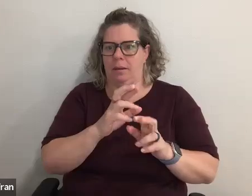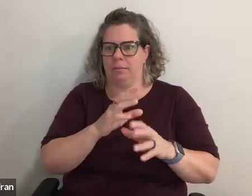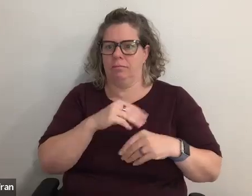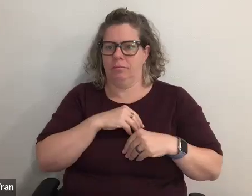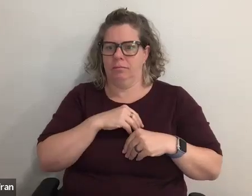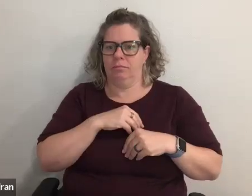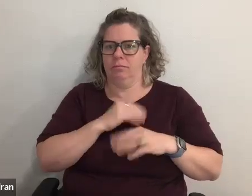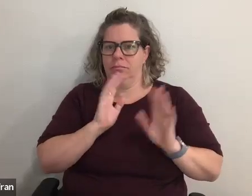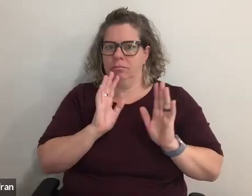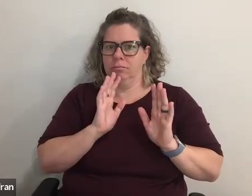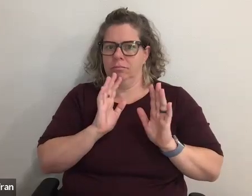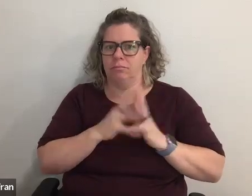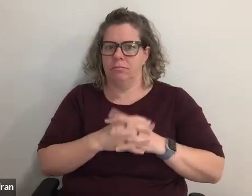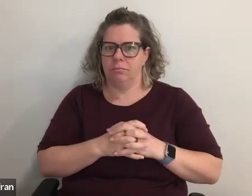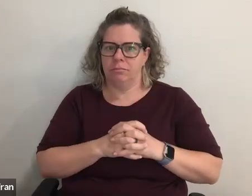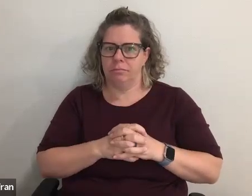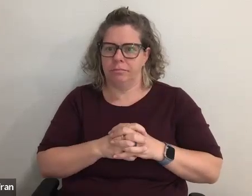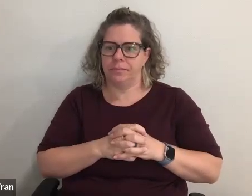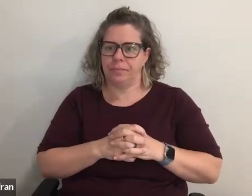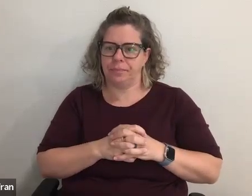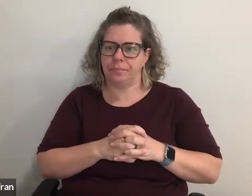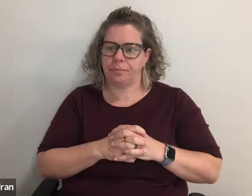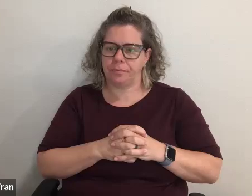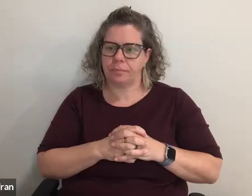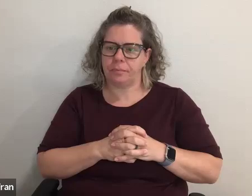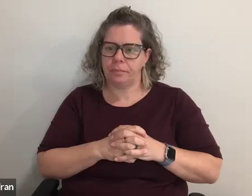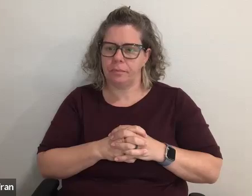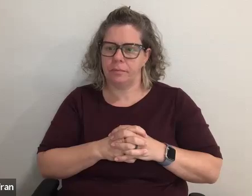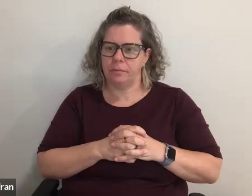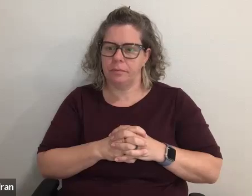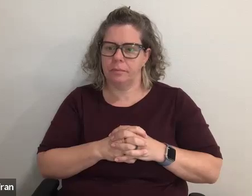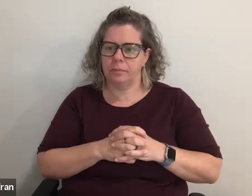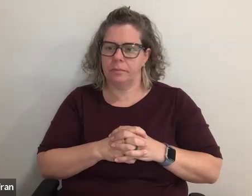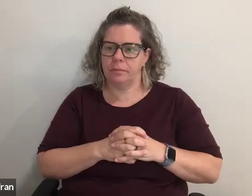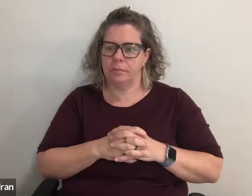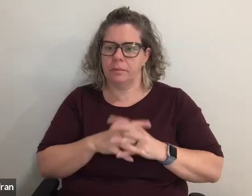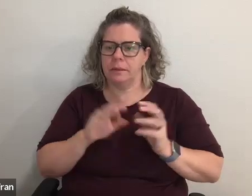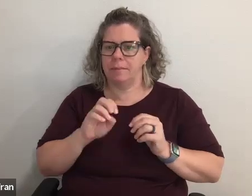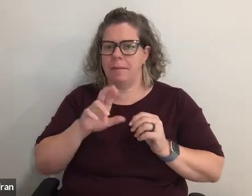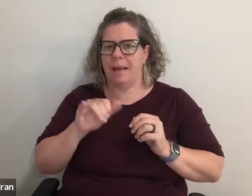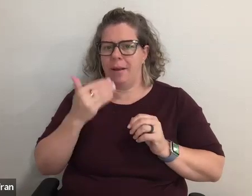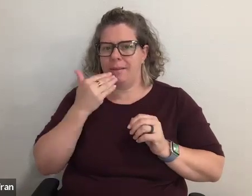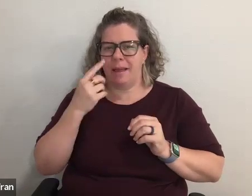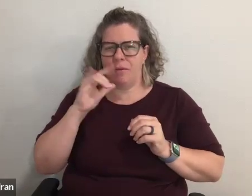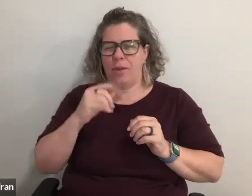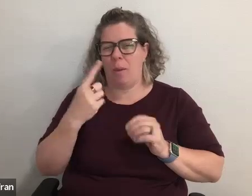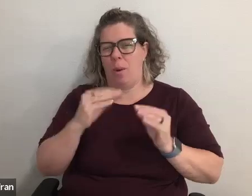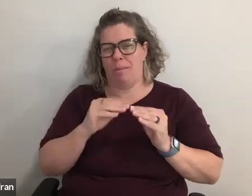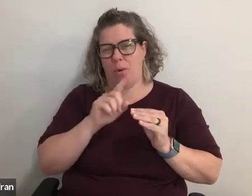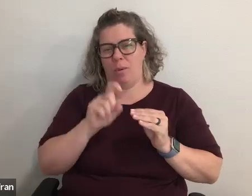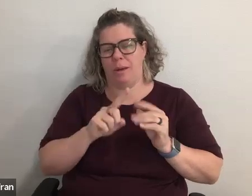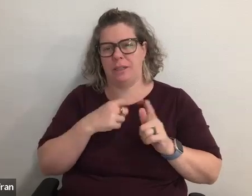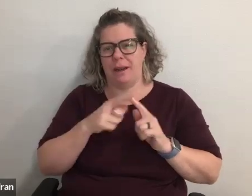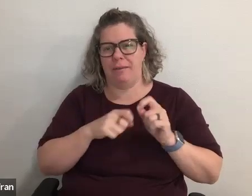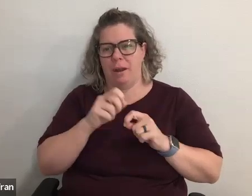Thank you for that. We'll do one more question and then